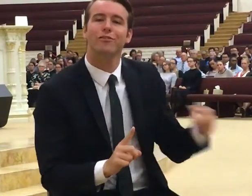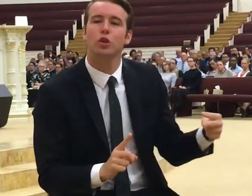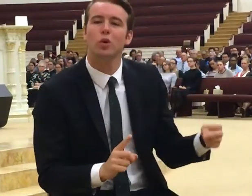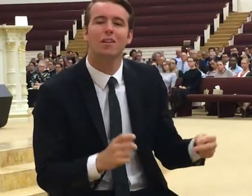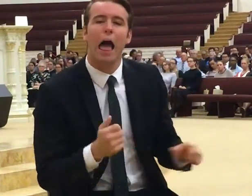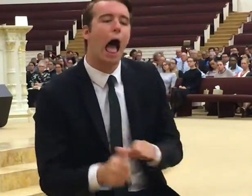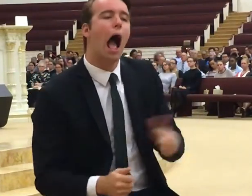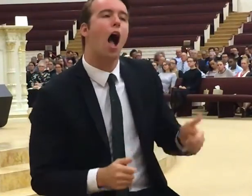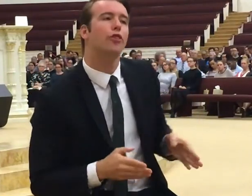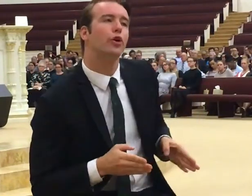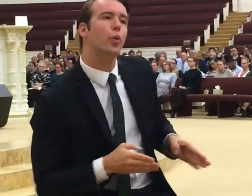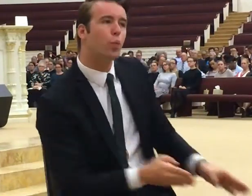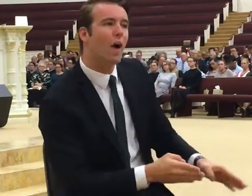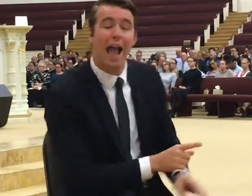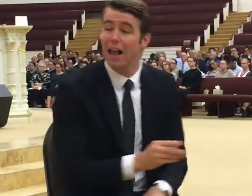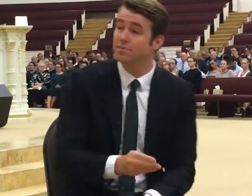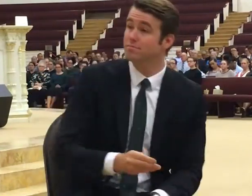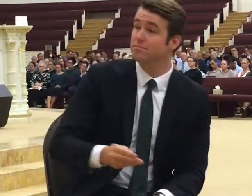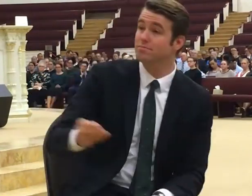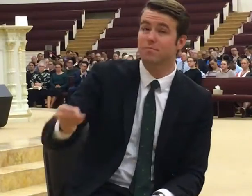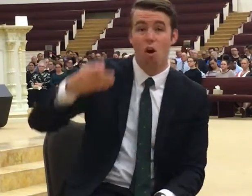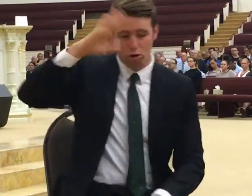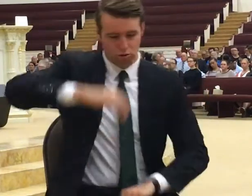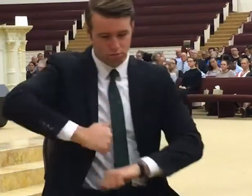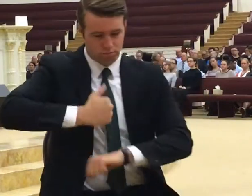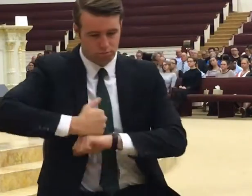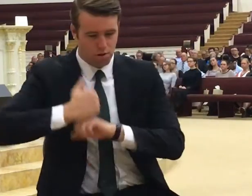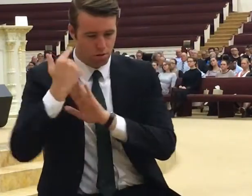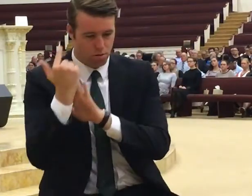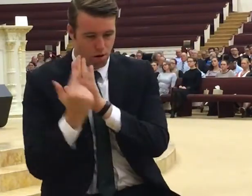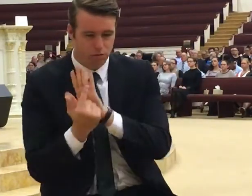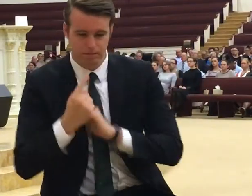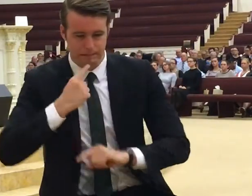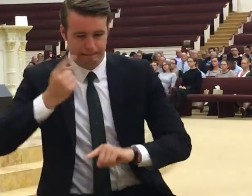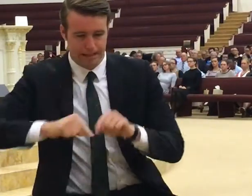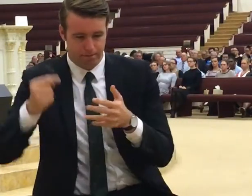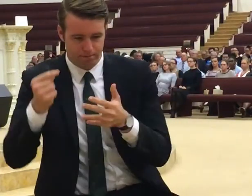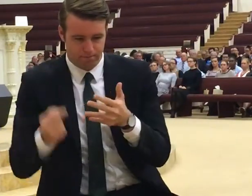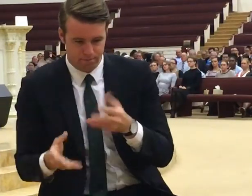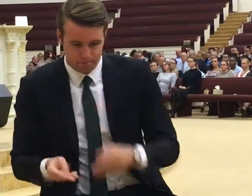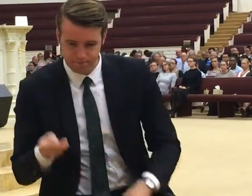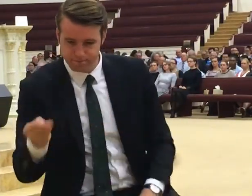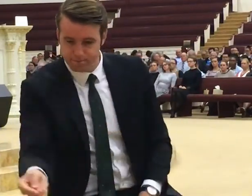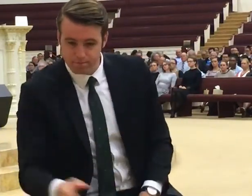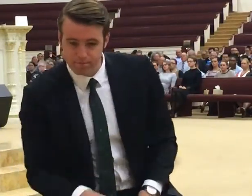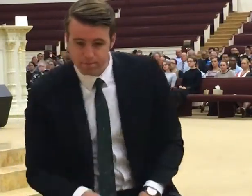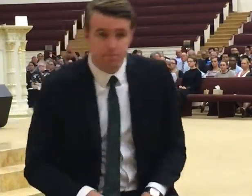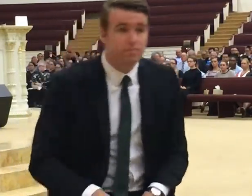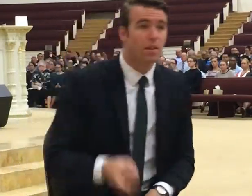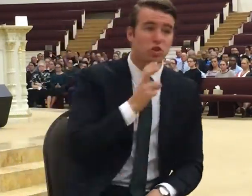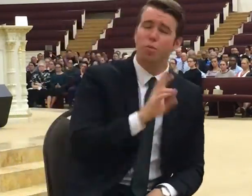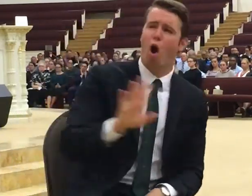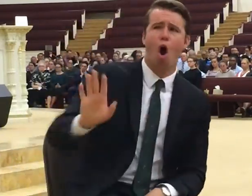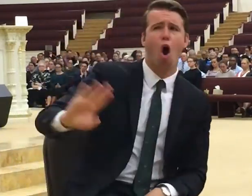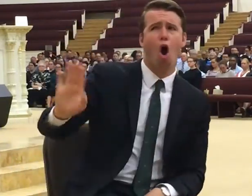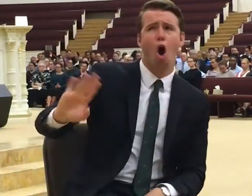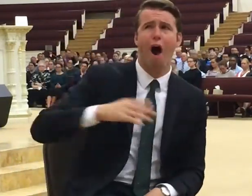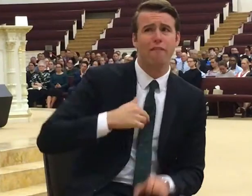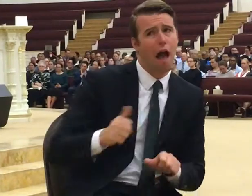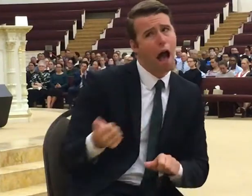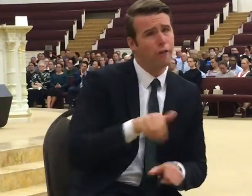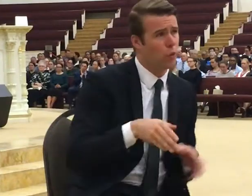alternative to the word and law of God that was established. It was an alternate reality.